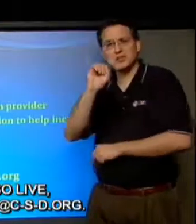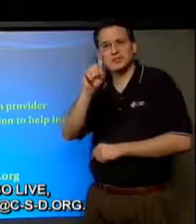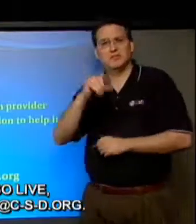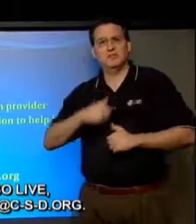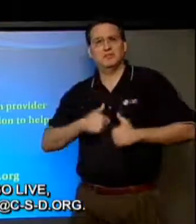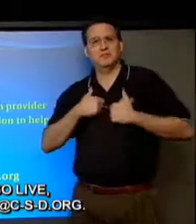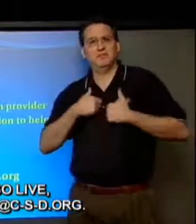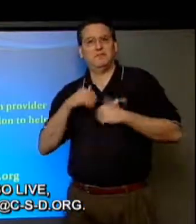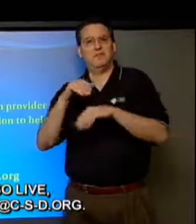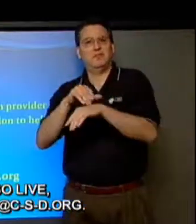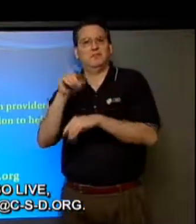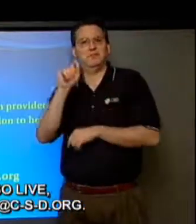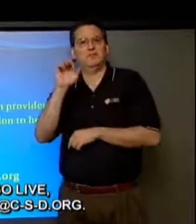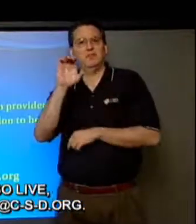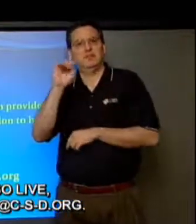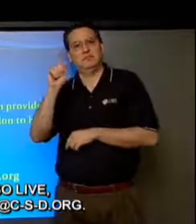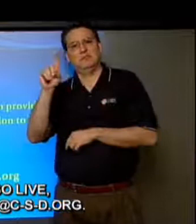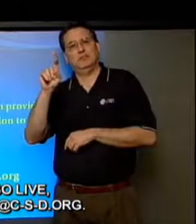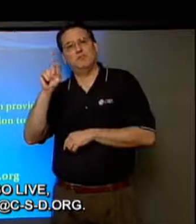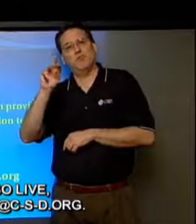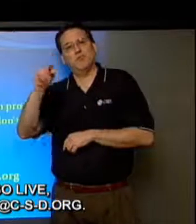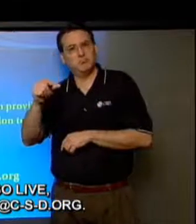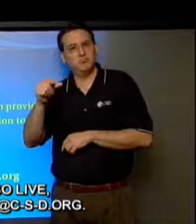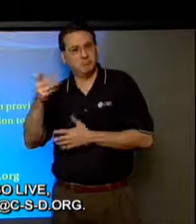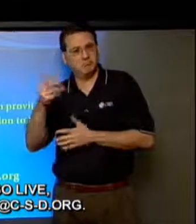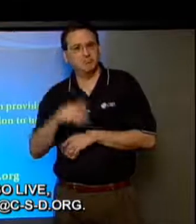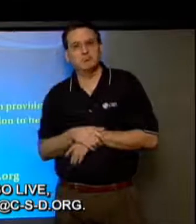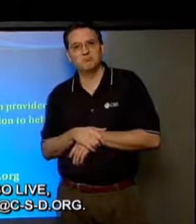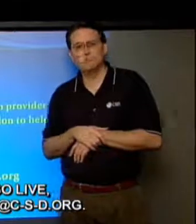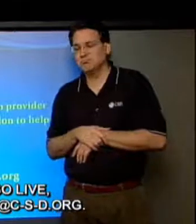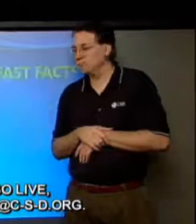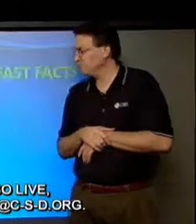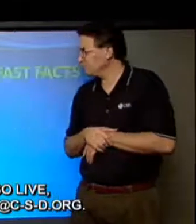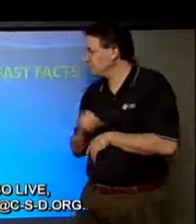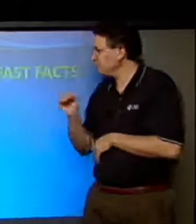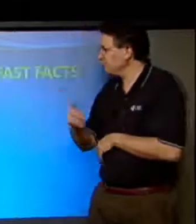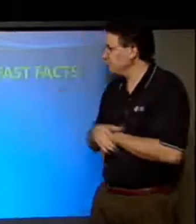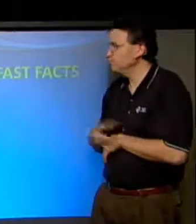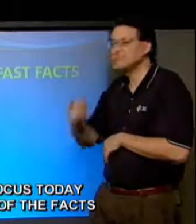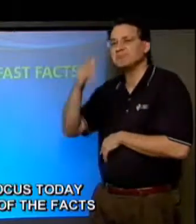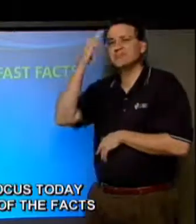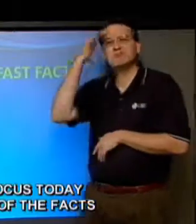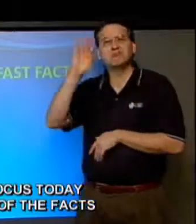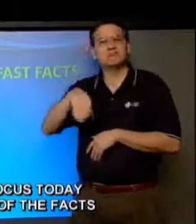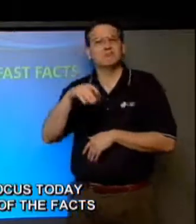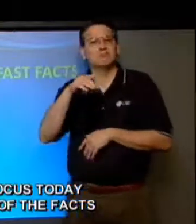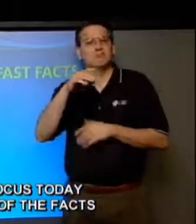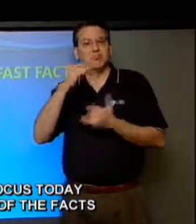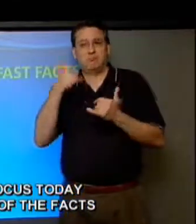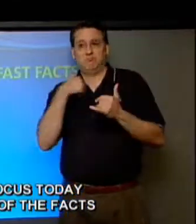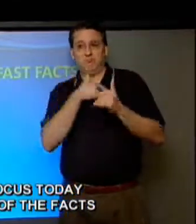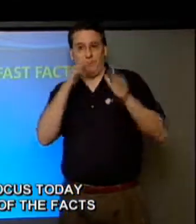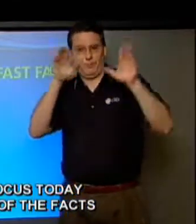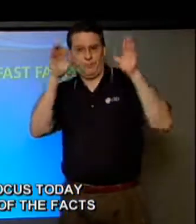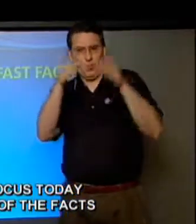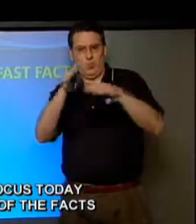that's also live, CSD Live at csd.org. Well, let's focus today on some of the